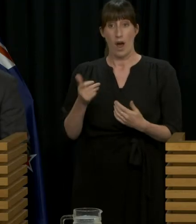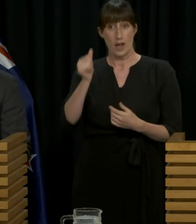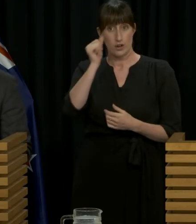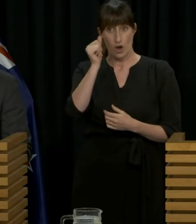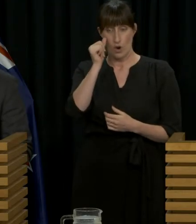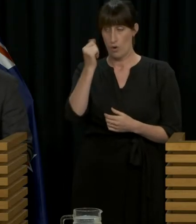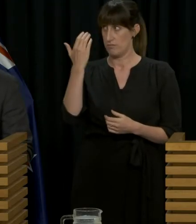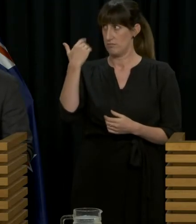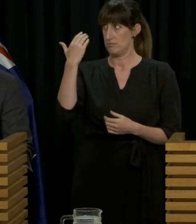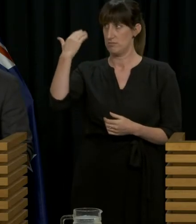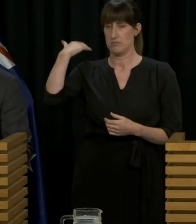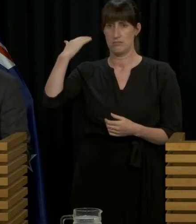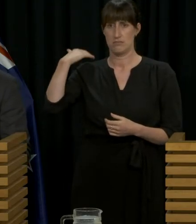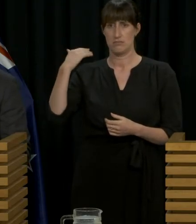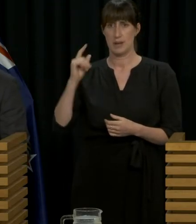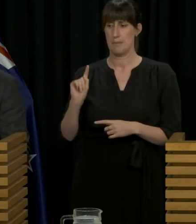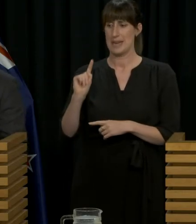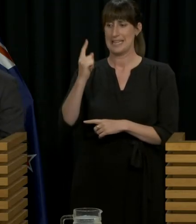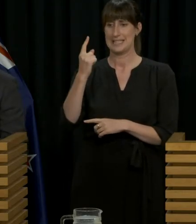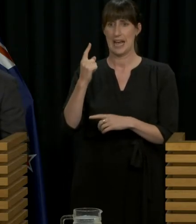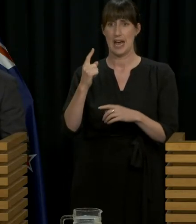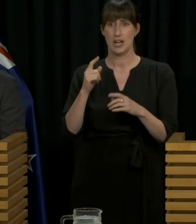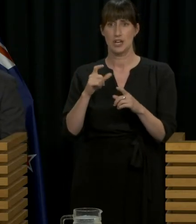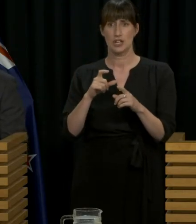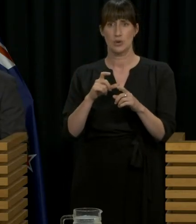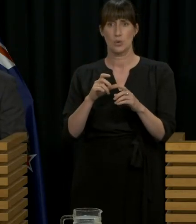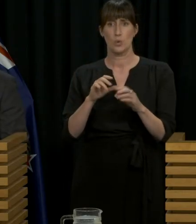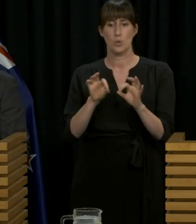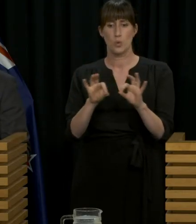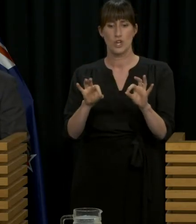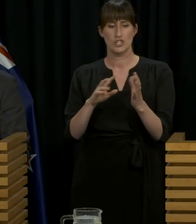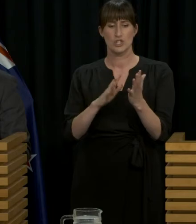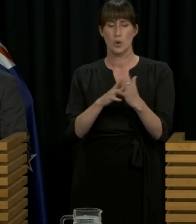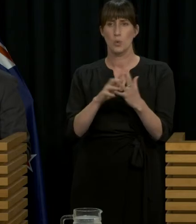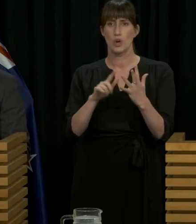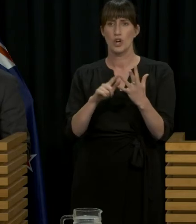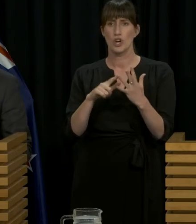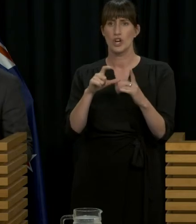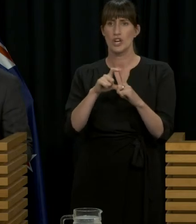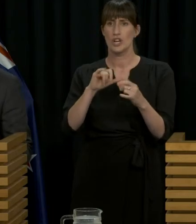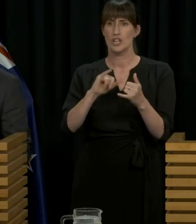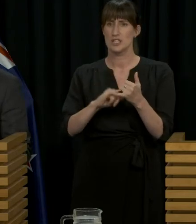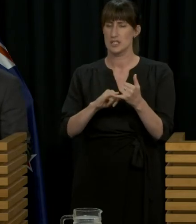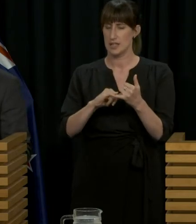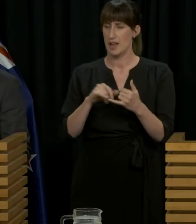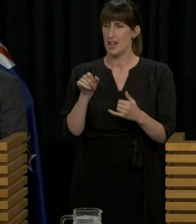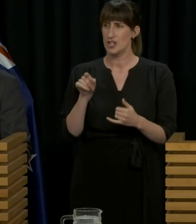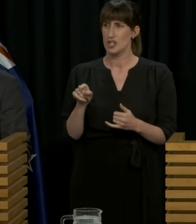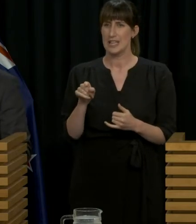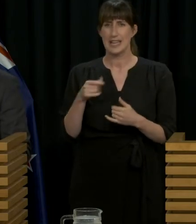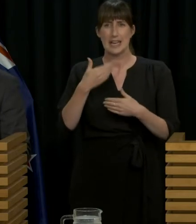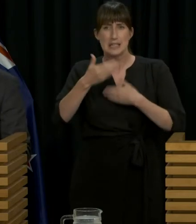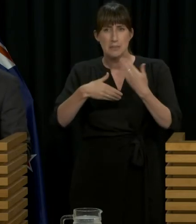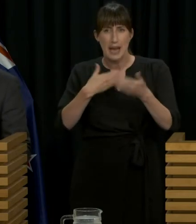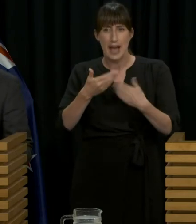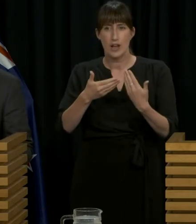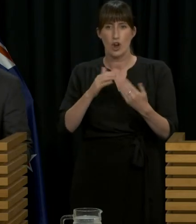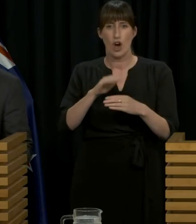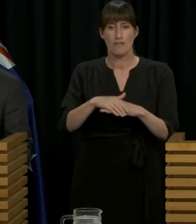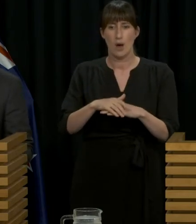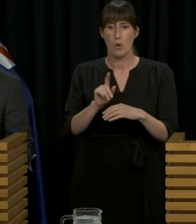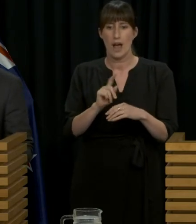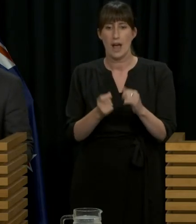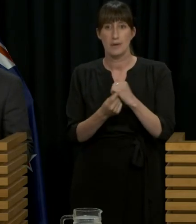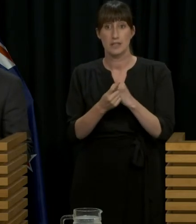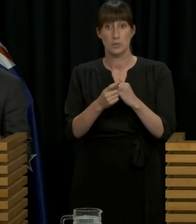went through some of this with all of you some months ago about what happens when a positive case leaves a room, for example, where it's very